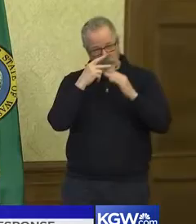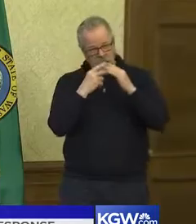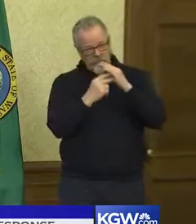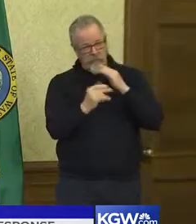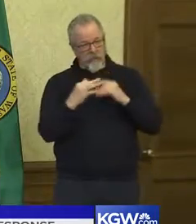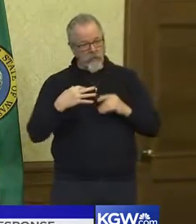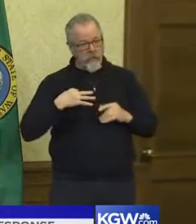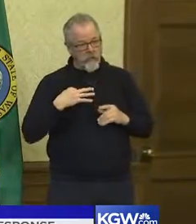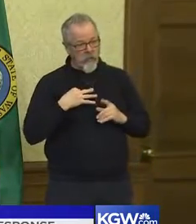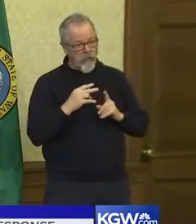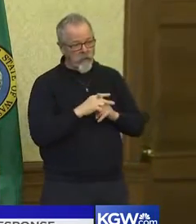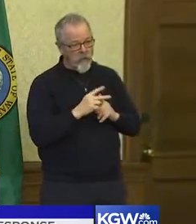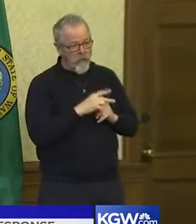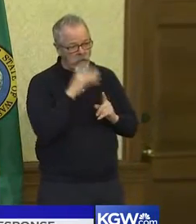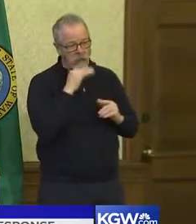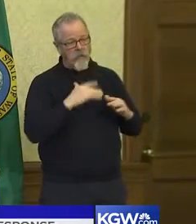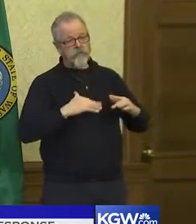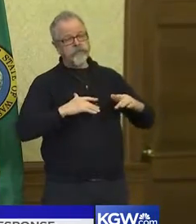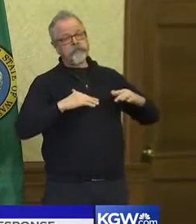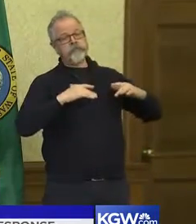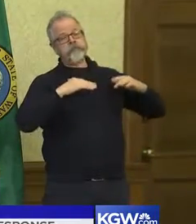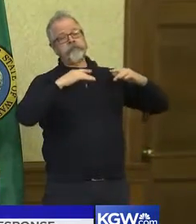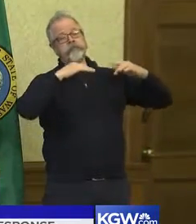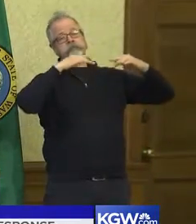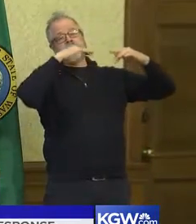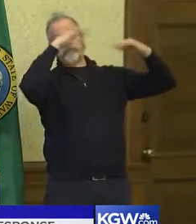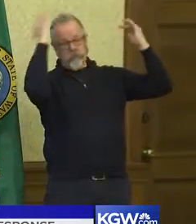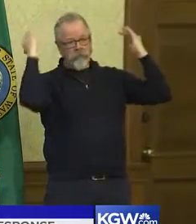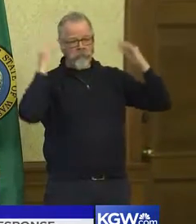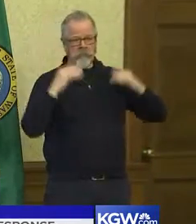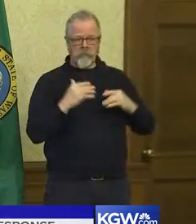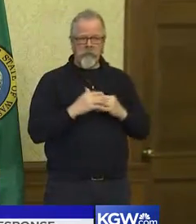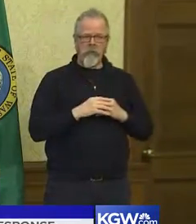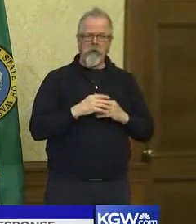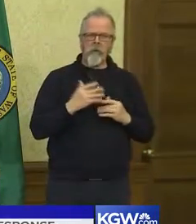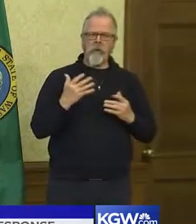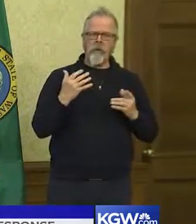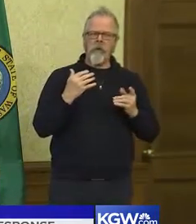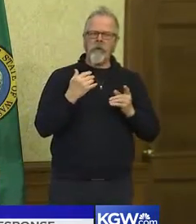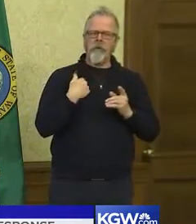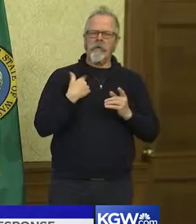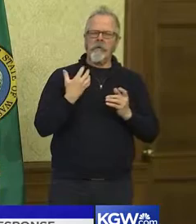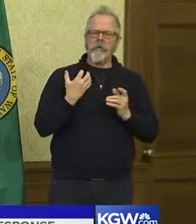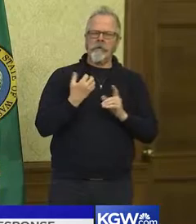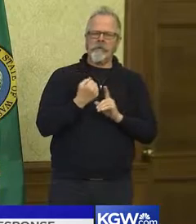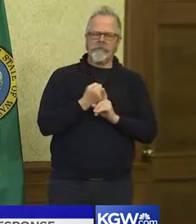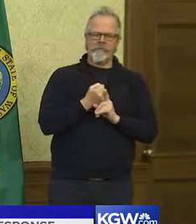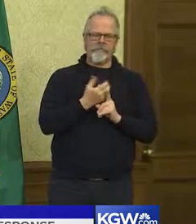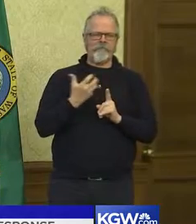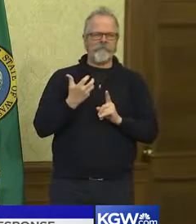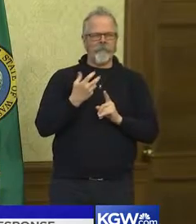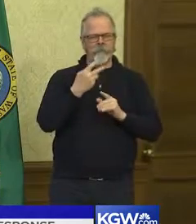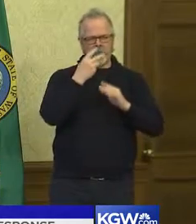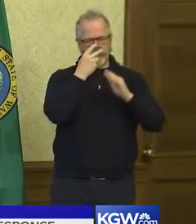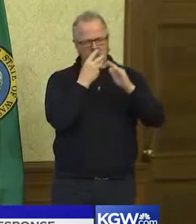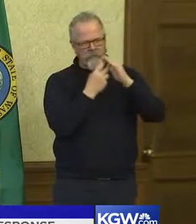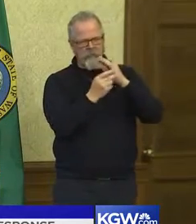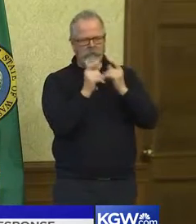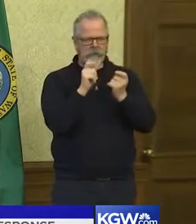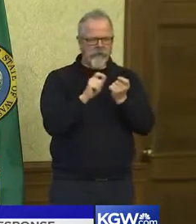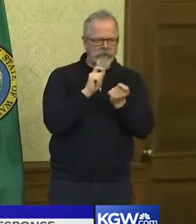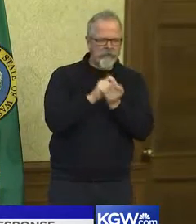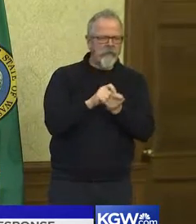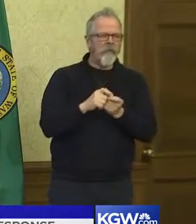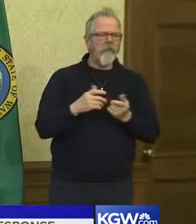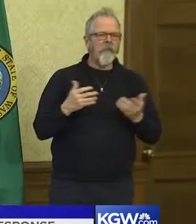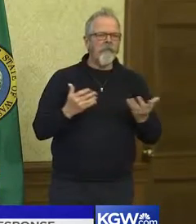expecting? And then also, could you just elaborate on the issue with the computer in terms